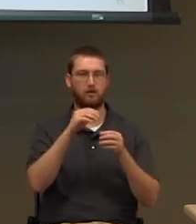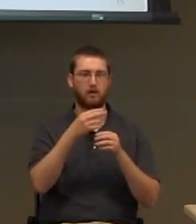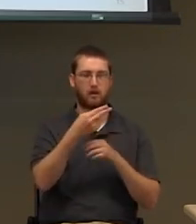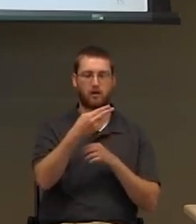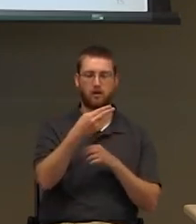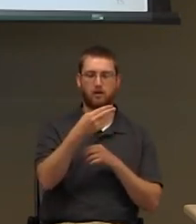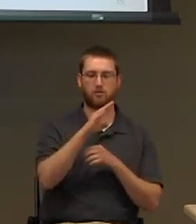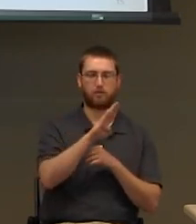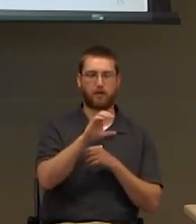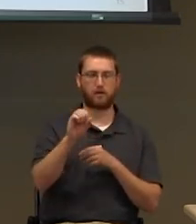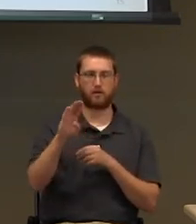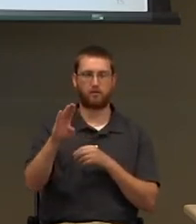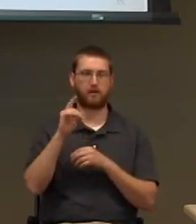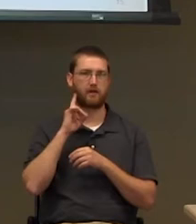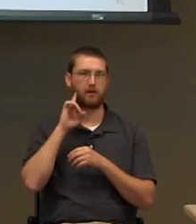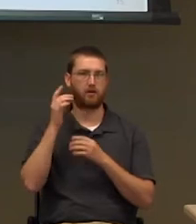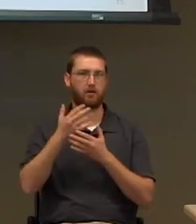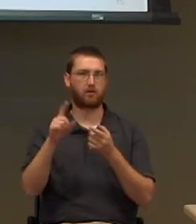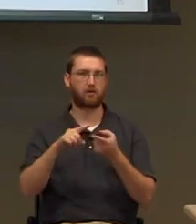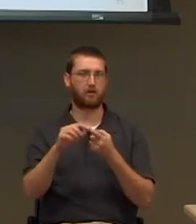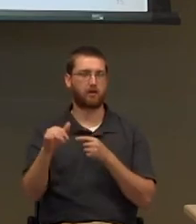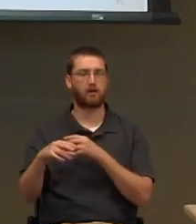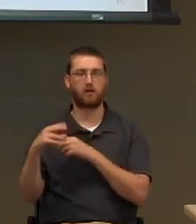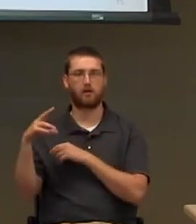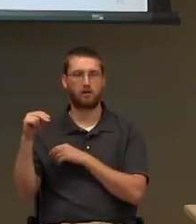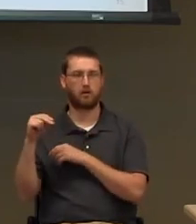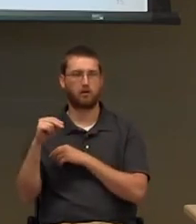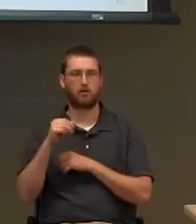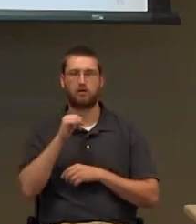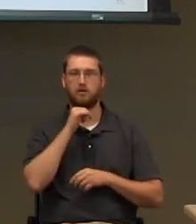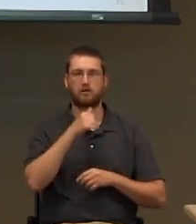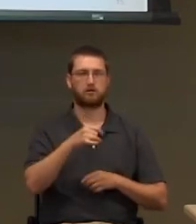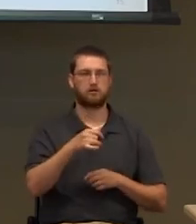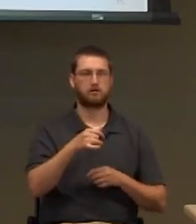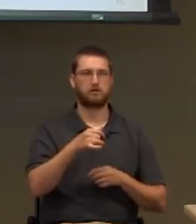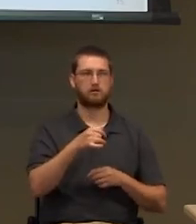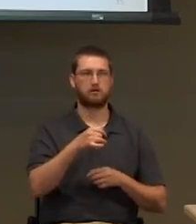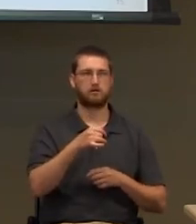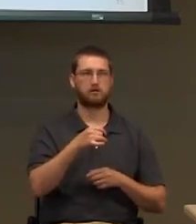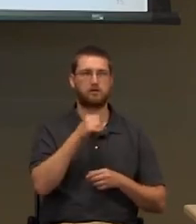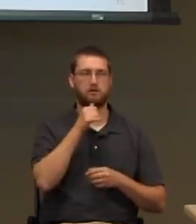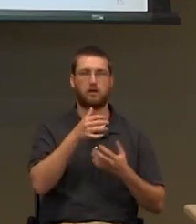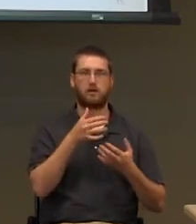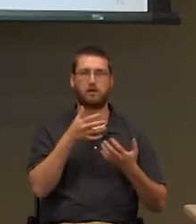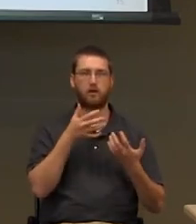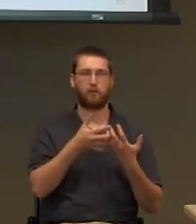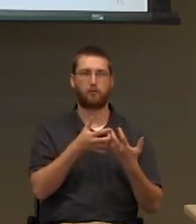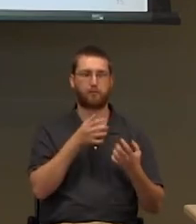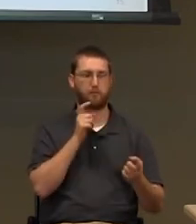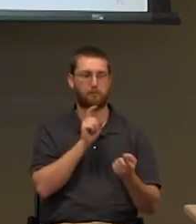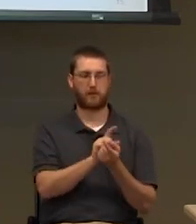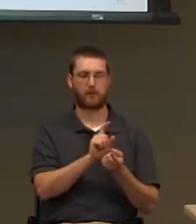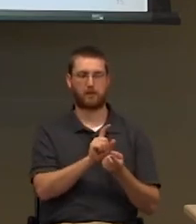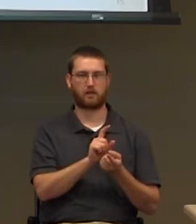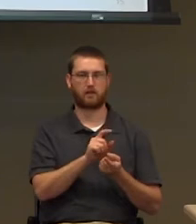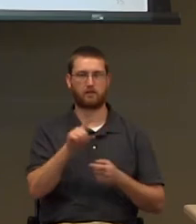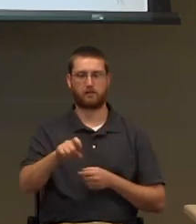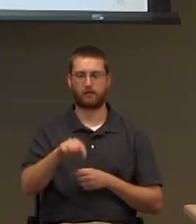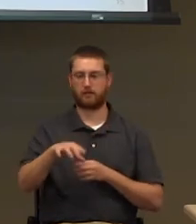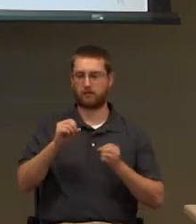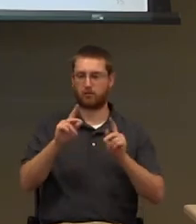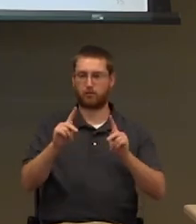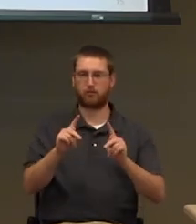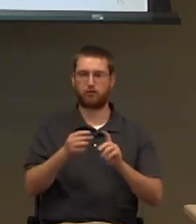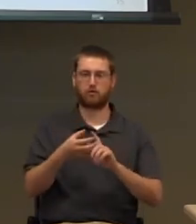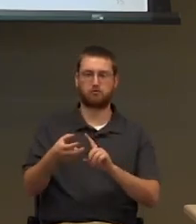boutique hotel and B&B. Well, I didn't hear anything much about that. It's an unmet need that you have, an unmet opportunity you have here in this community. to